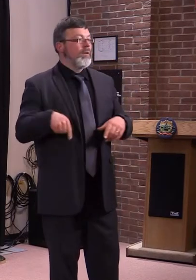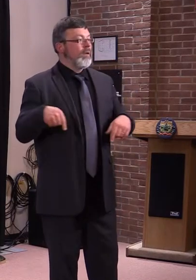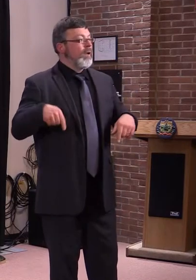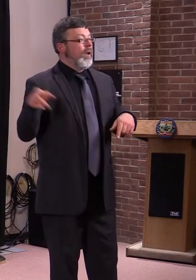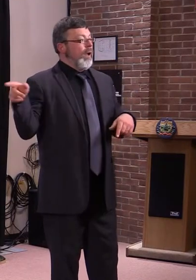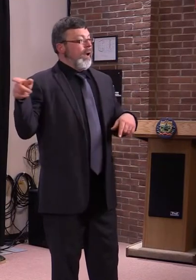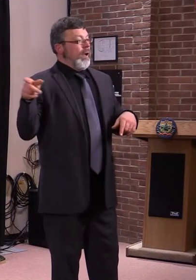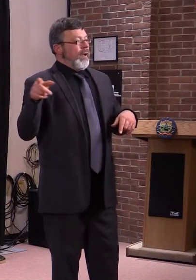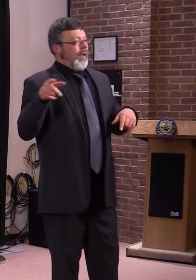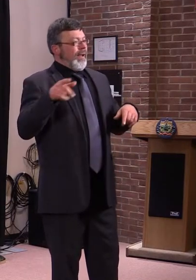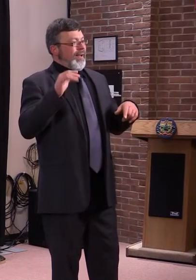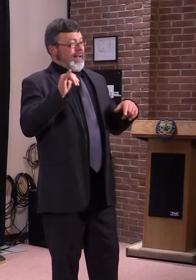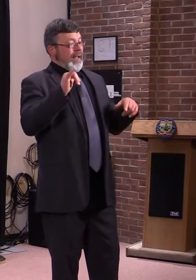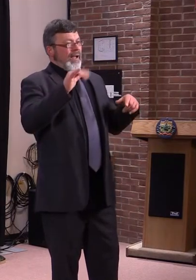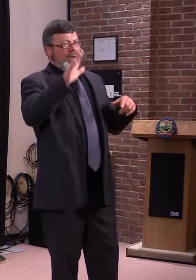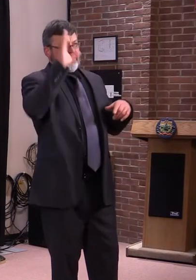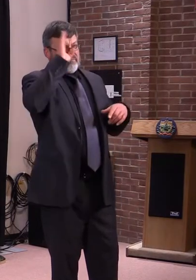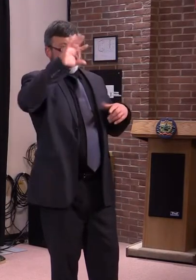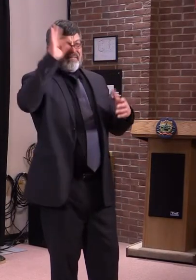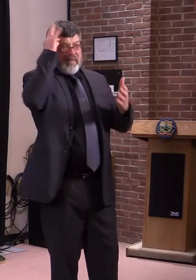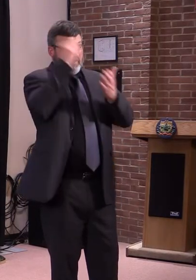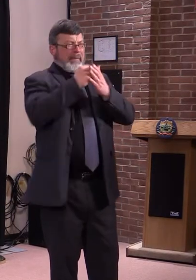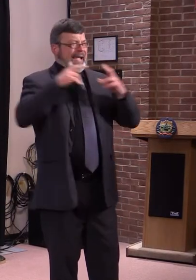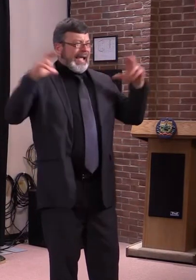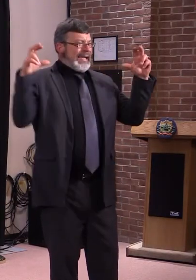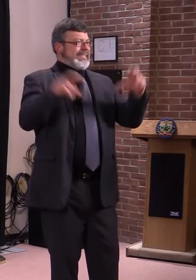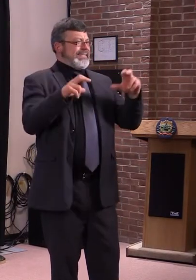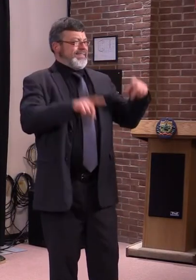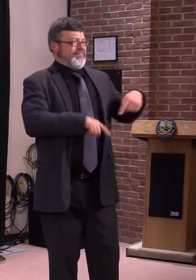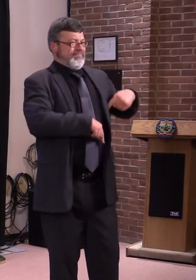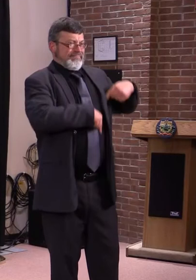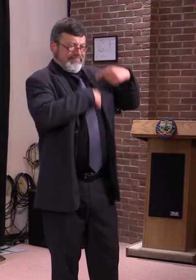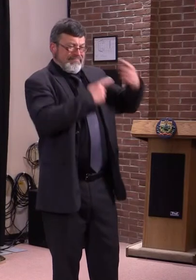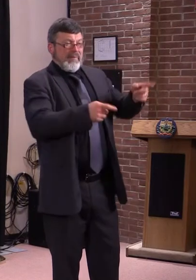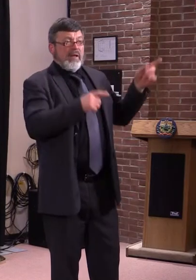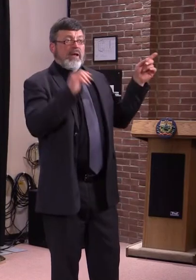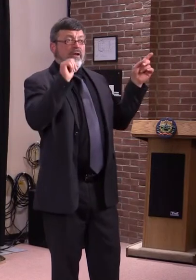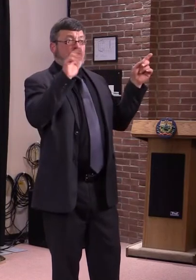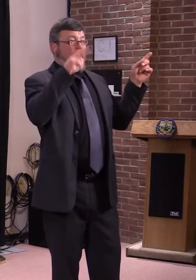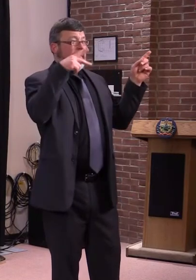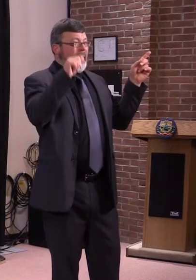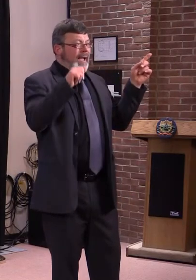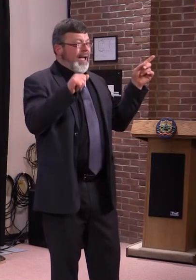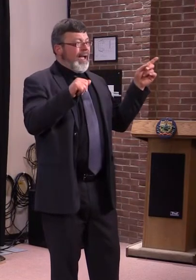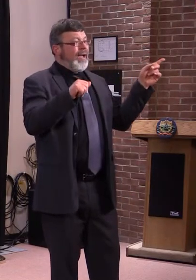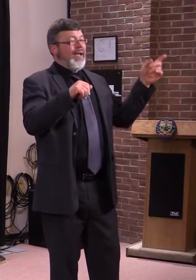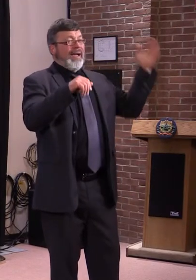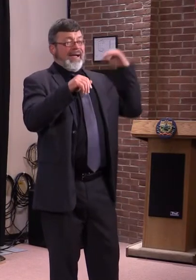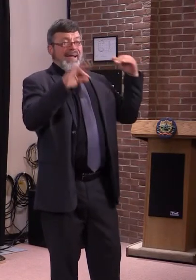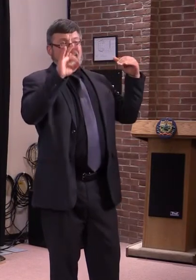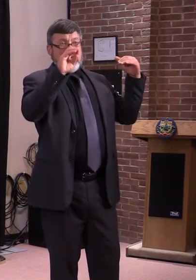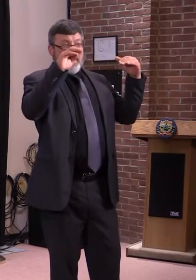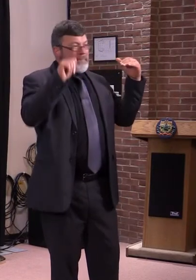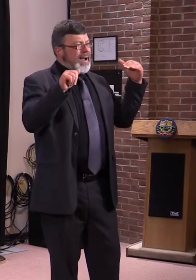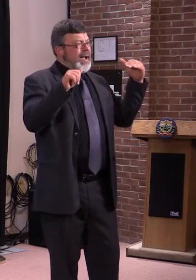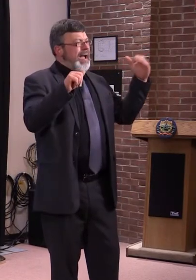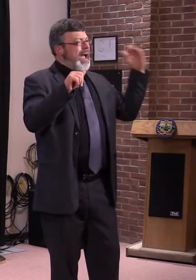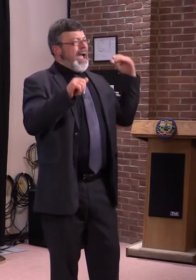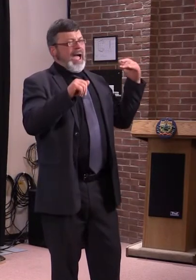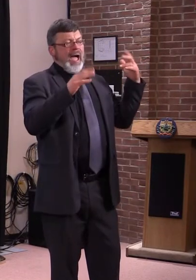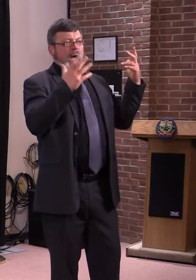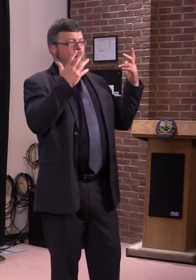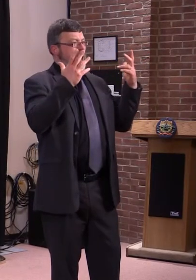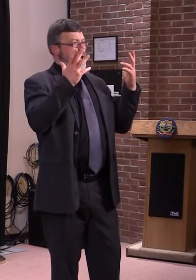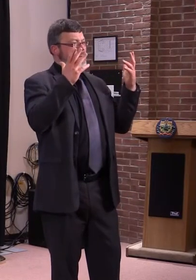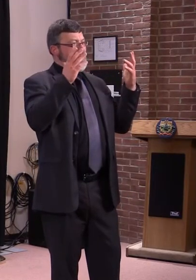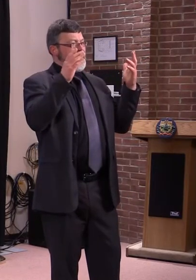the economy, we have all kinds of ARPA money available to us, all kinds of FEMA money that's been coming in, all of that, billions of